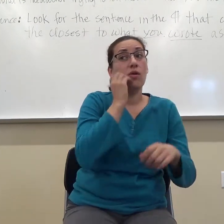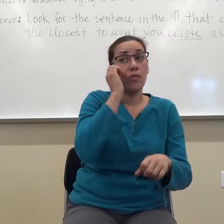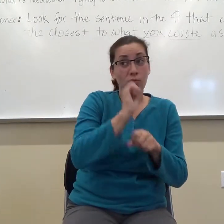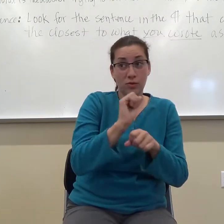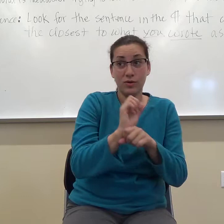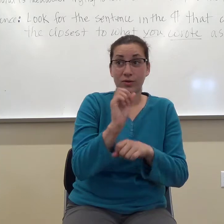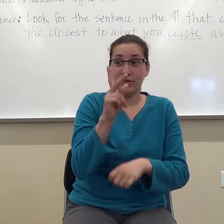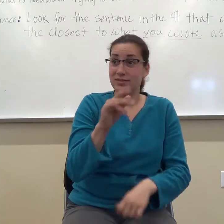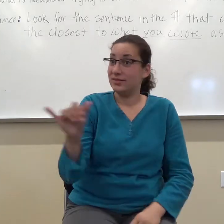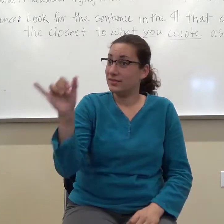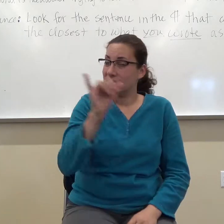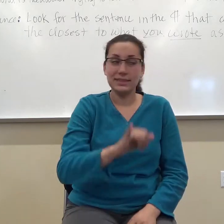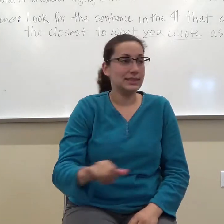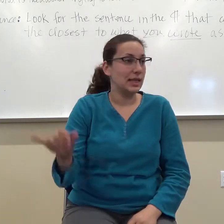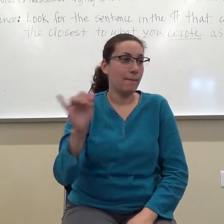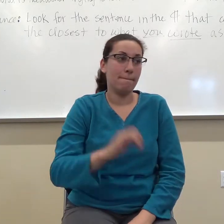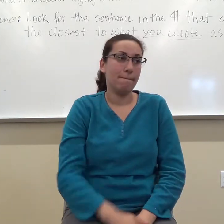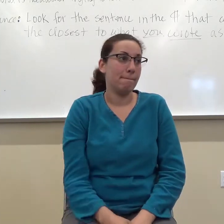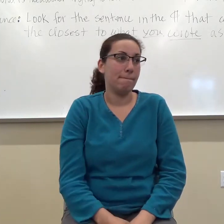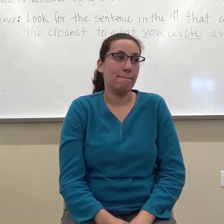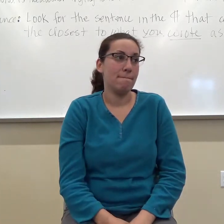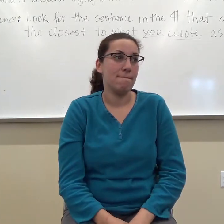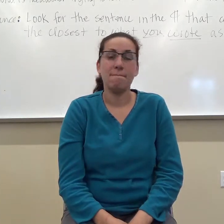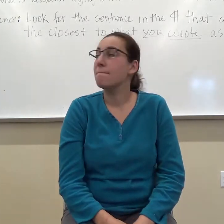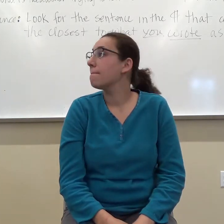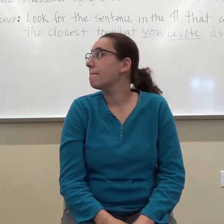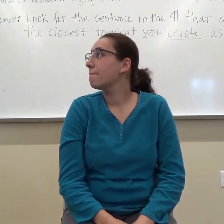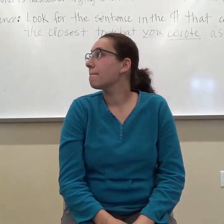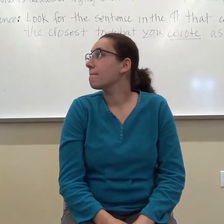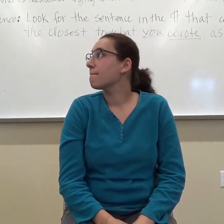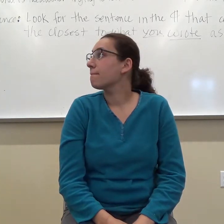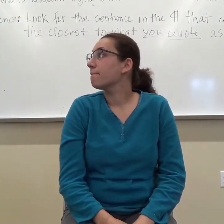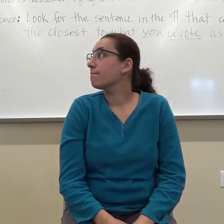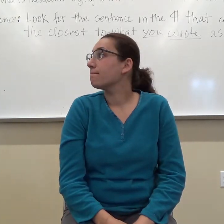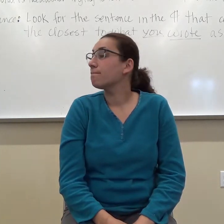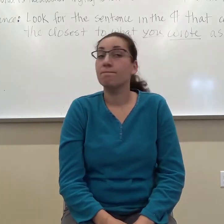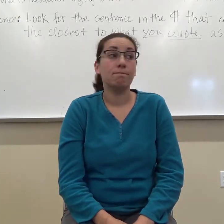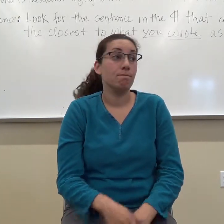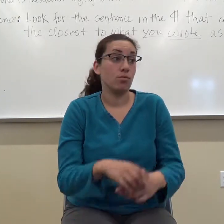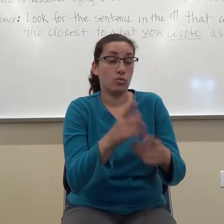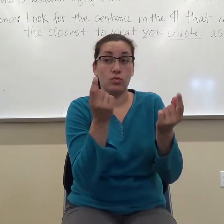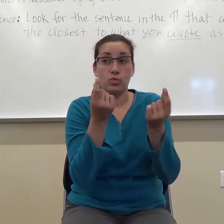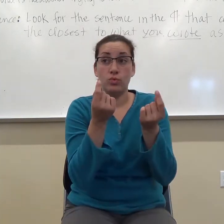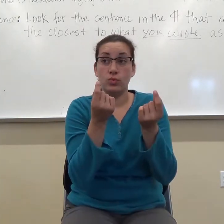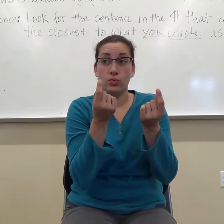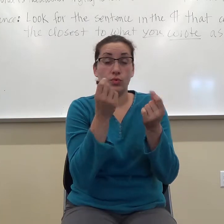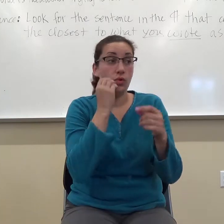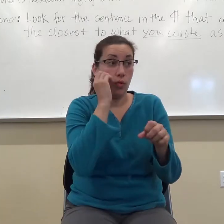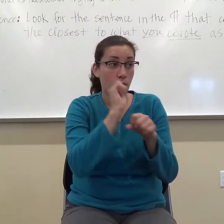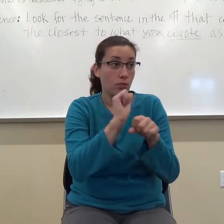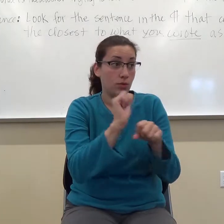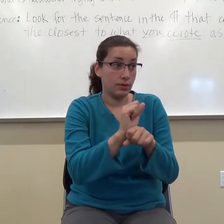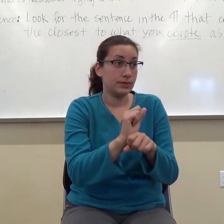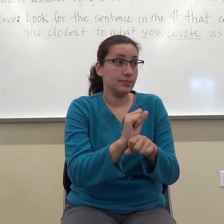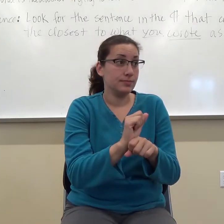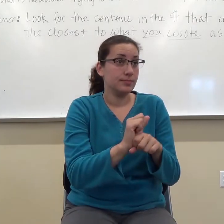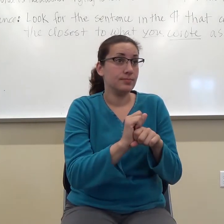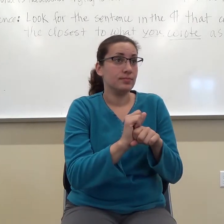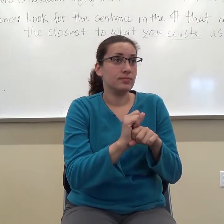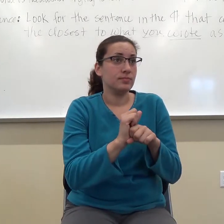thing, okay? So what you're gonna do for this homework, and this is not gonna, you don't